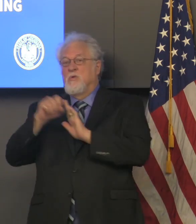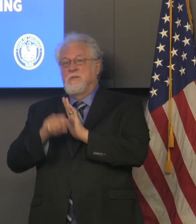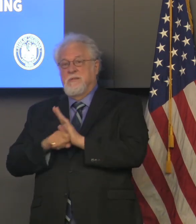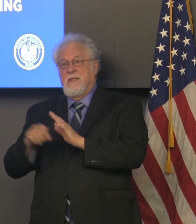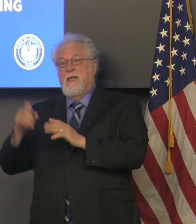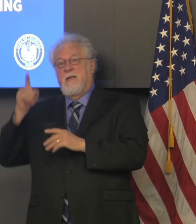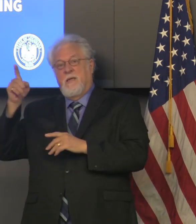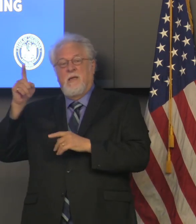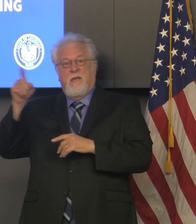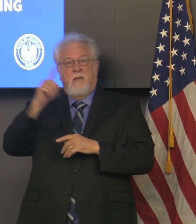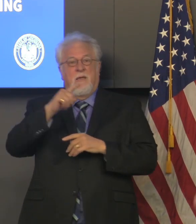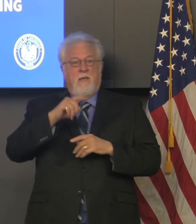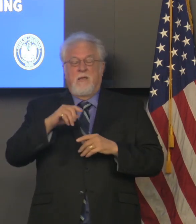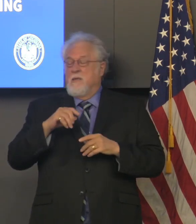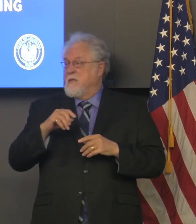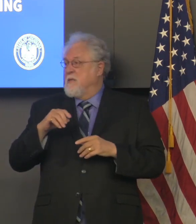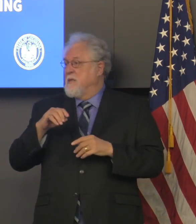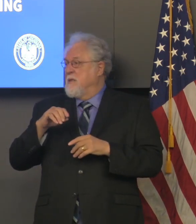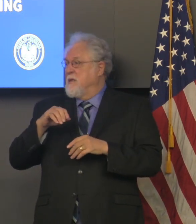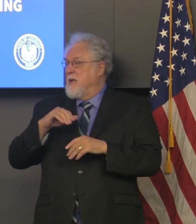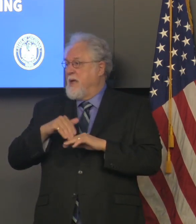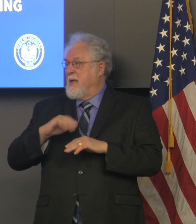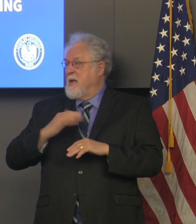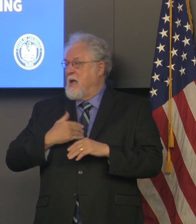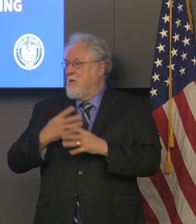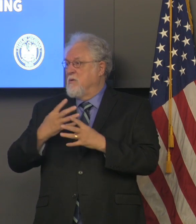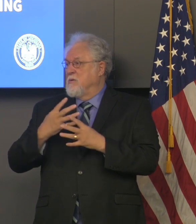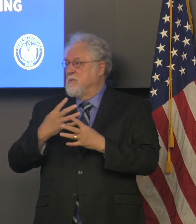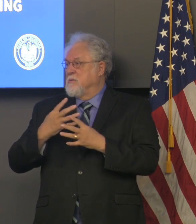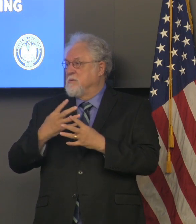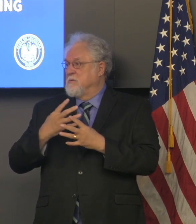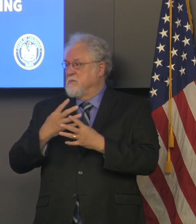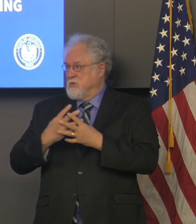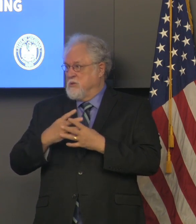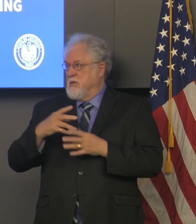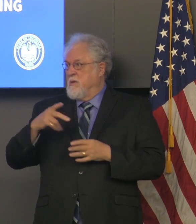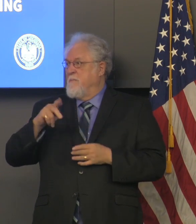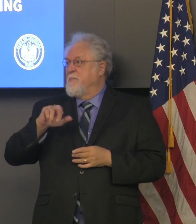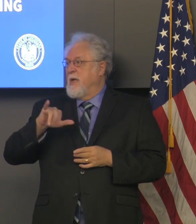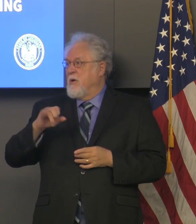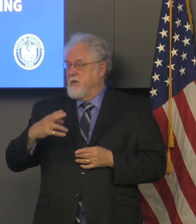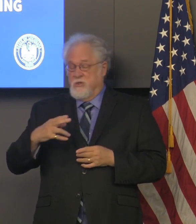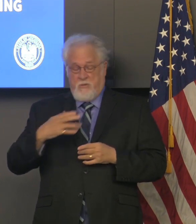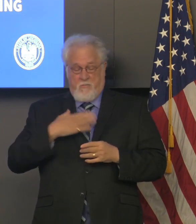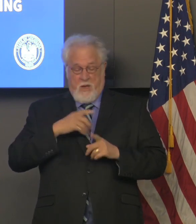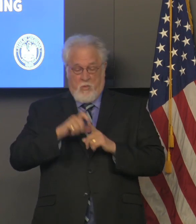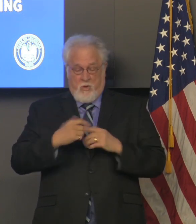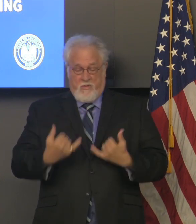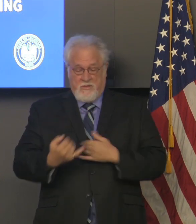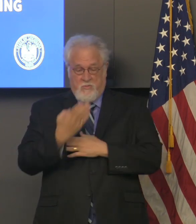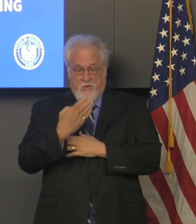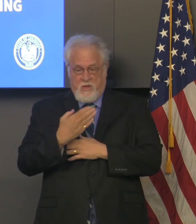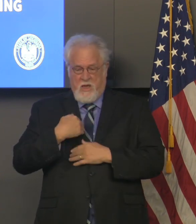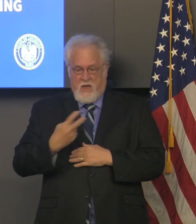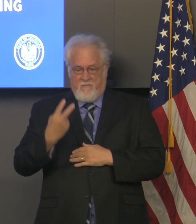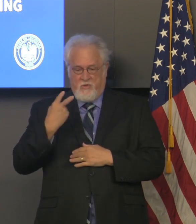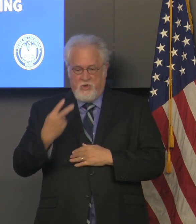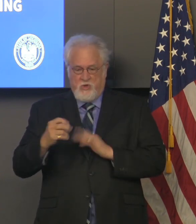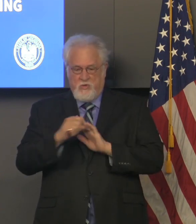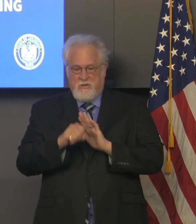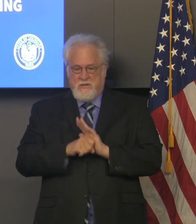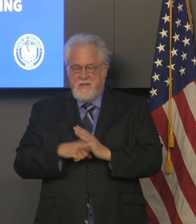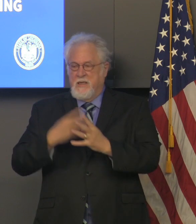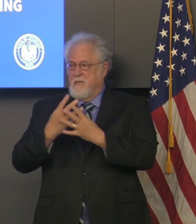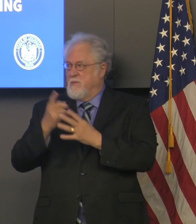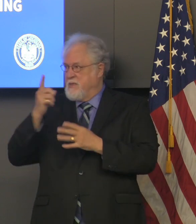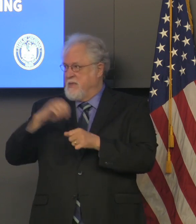being housed at our parish jails. In the word that I got this morning, we have 2 state inmates who are